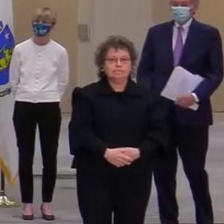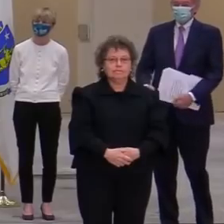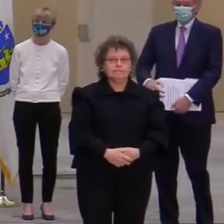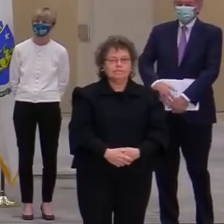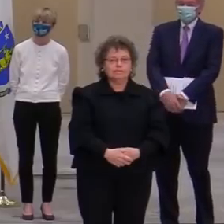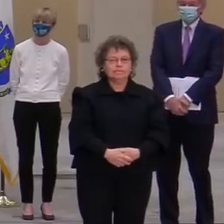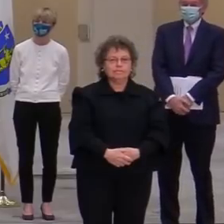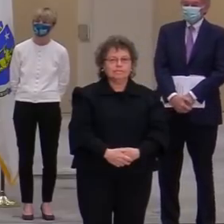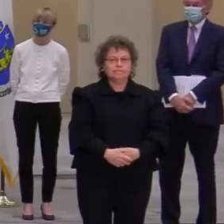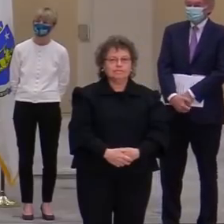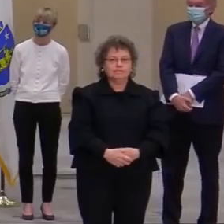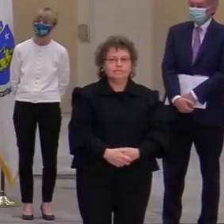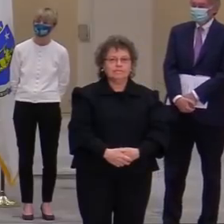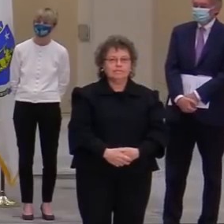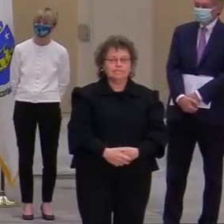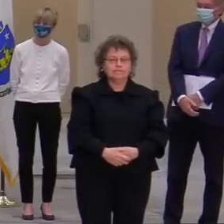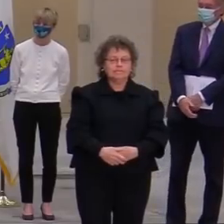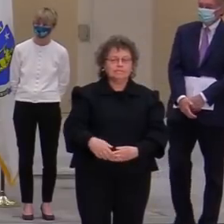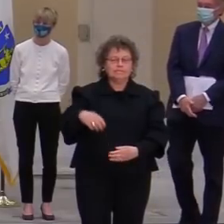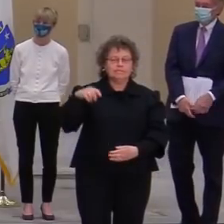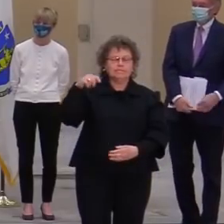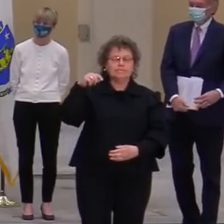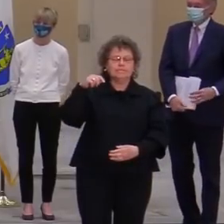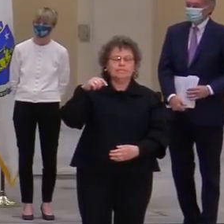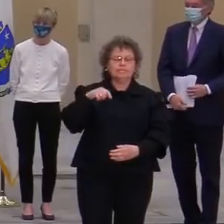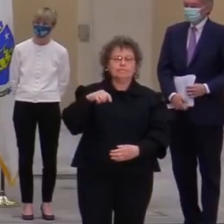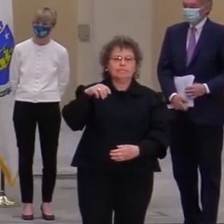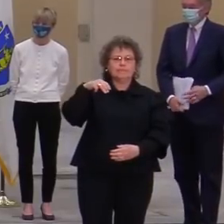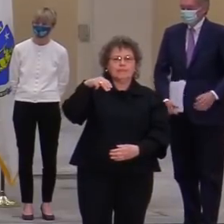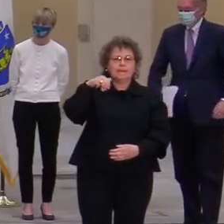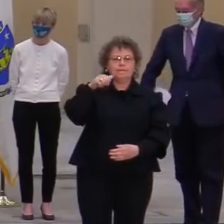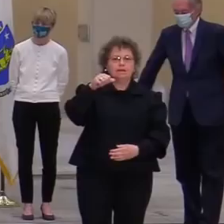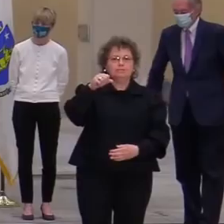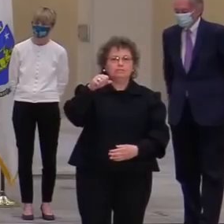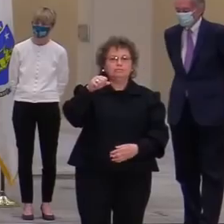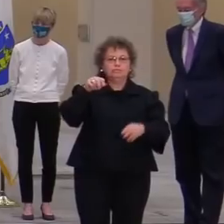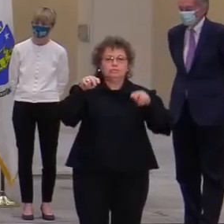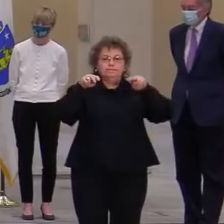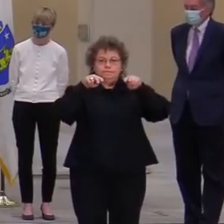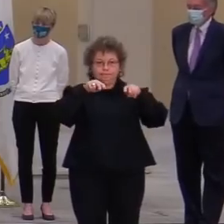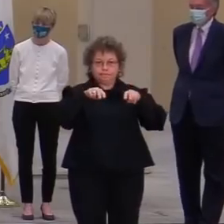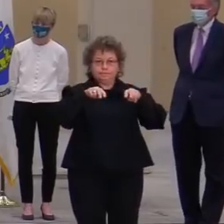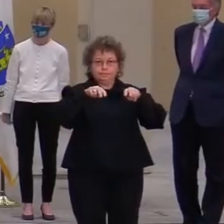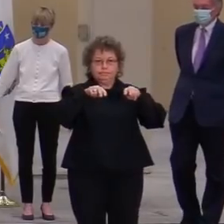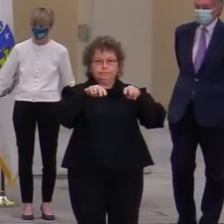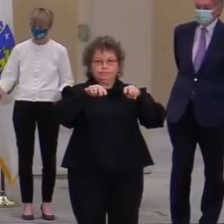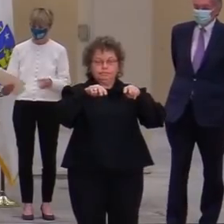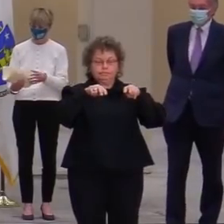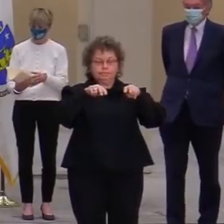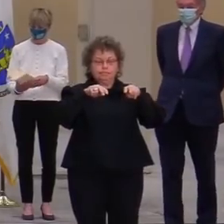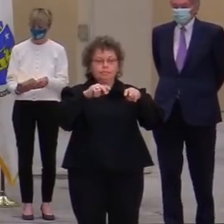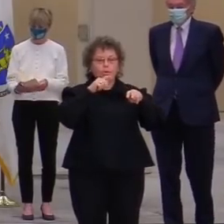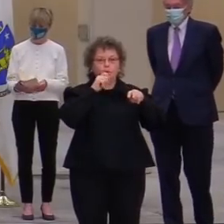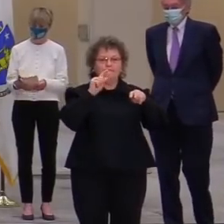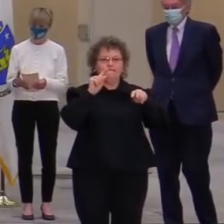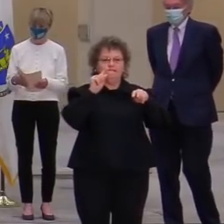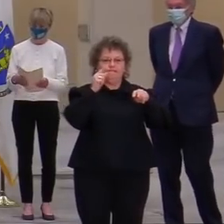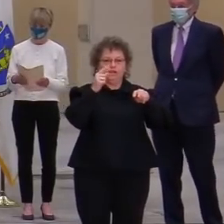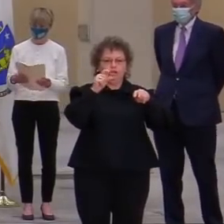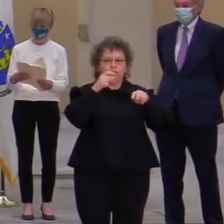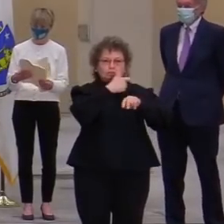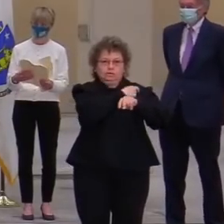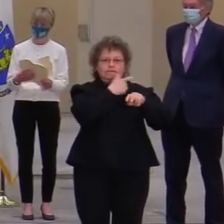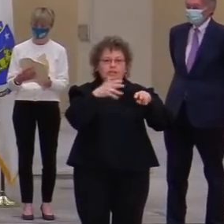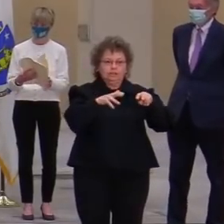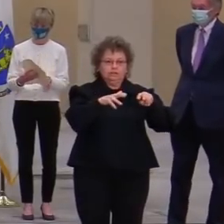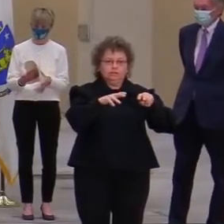I think if you look at just across Massachusetts and you look at the percentage of the population that's been first dosed, there's only a couple